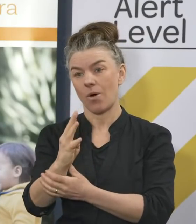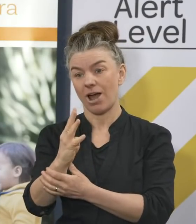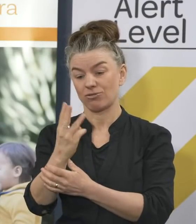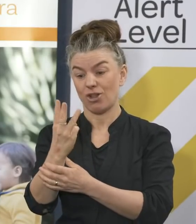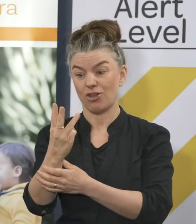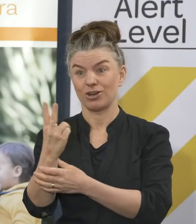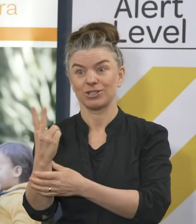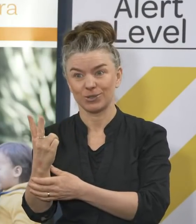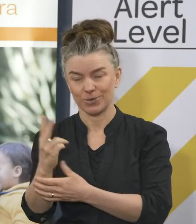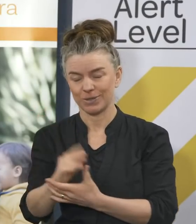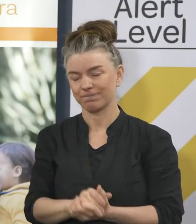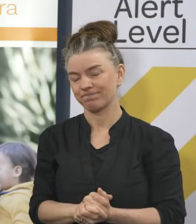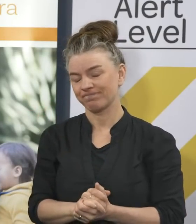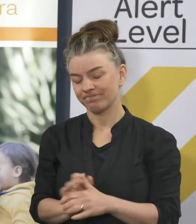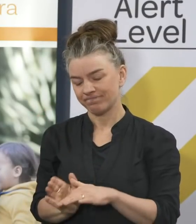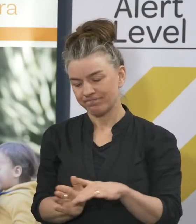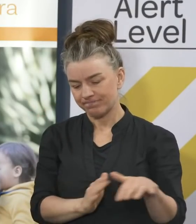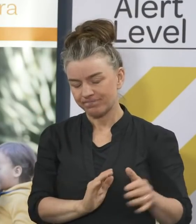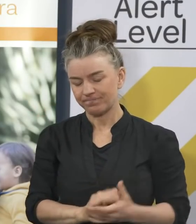368,432.